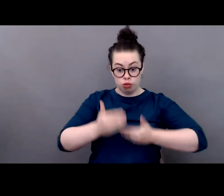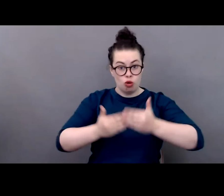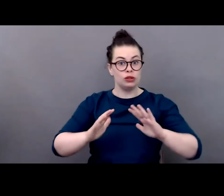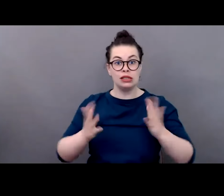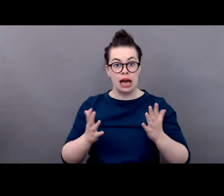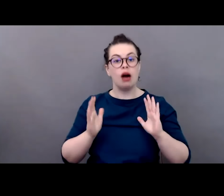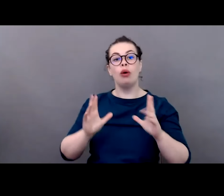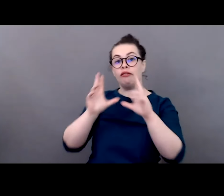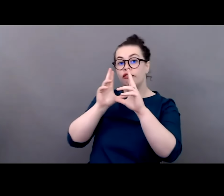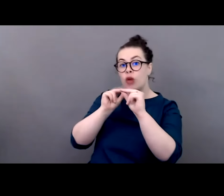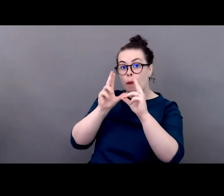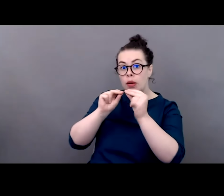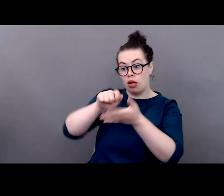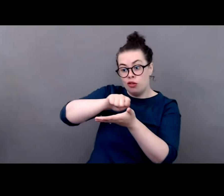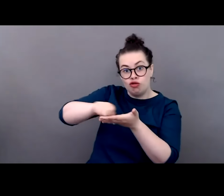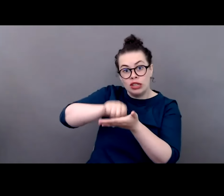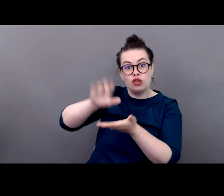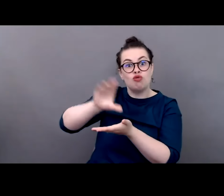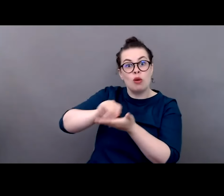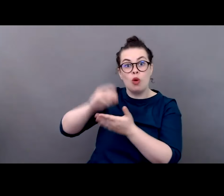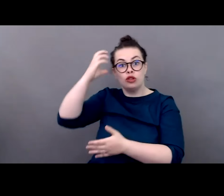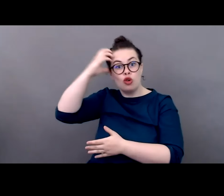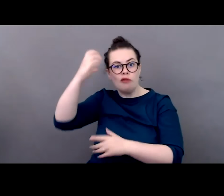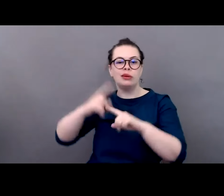reports provided to the committee.